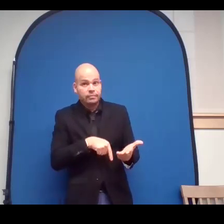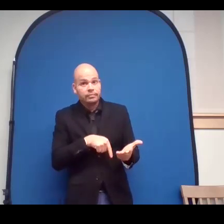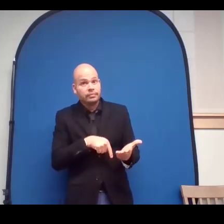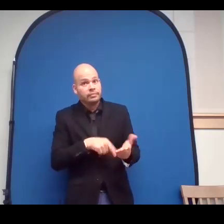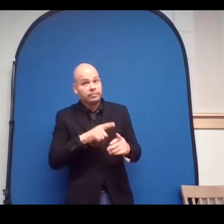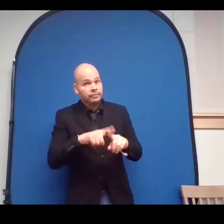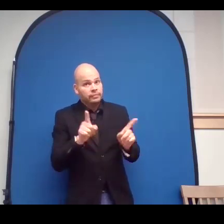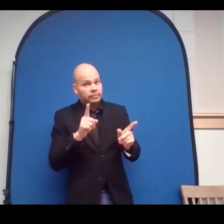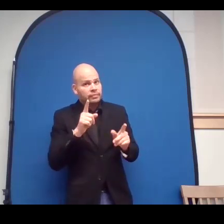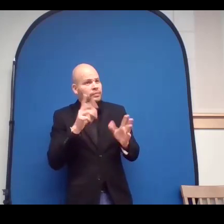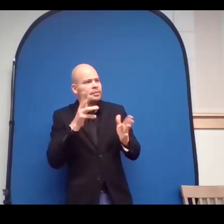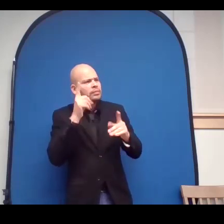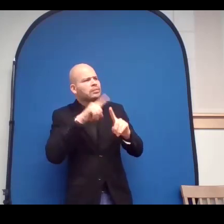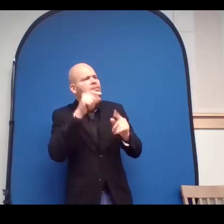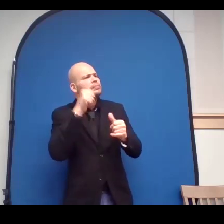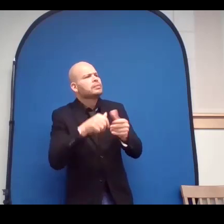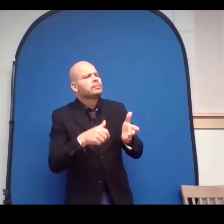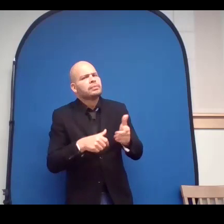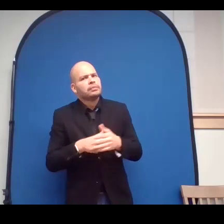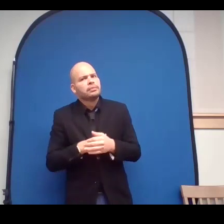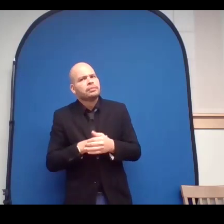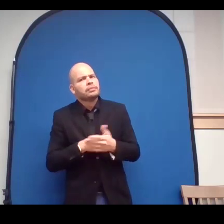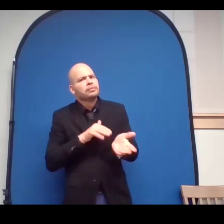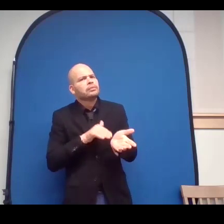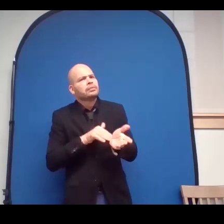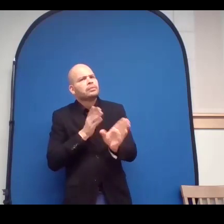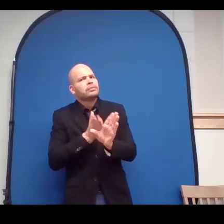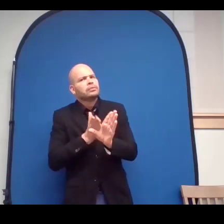I had with Captain Dickinson was the concern for